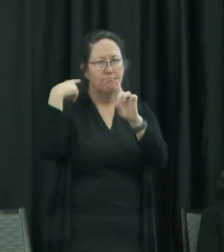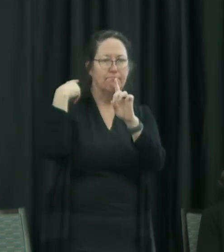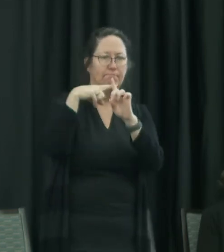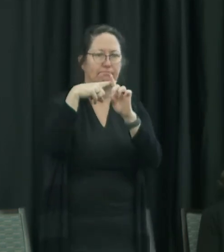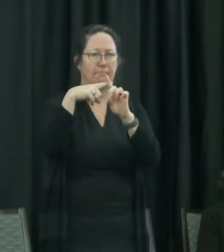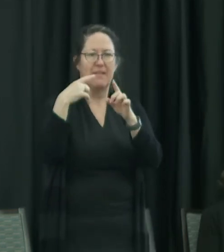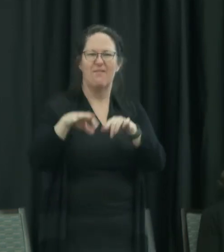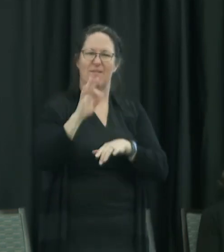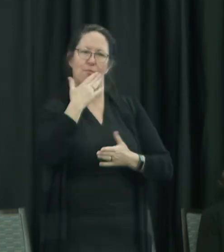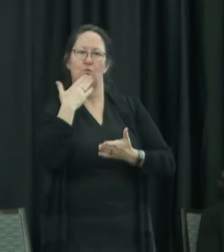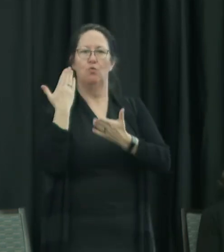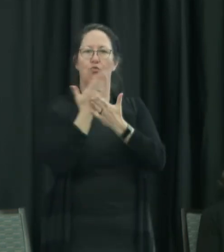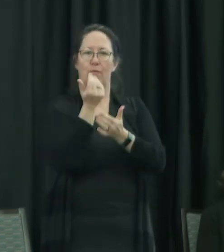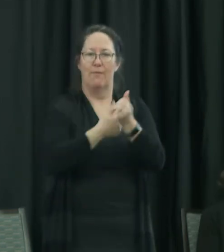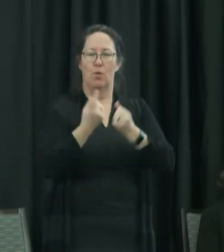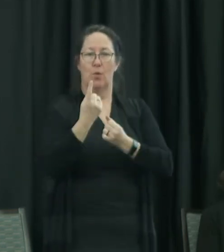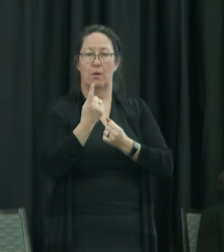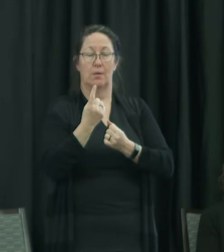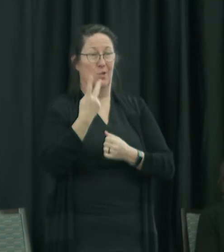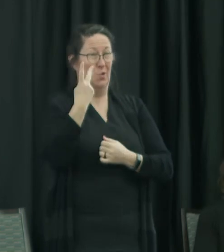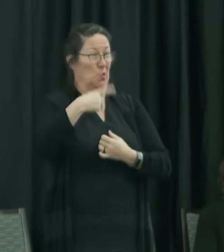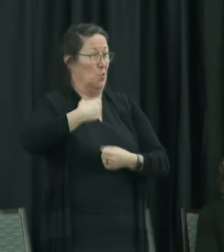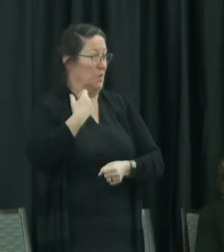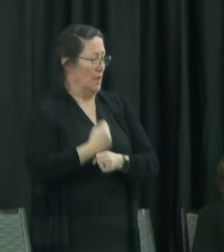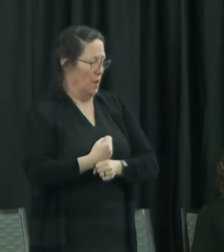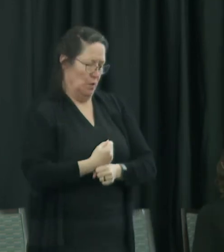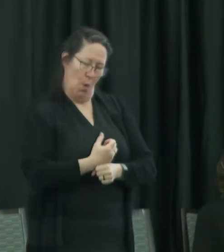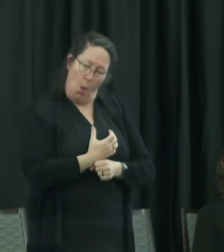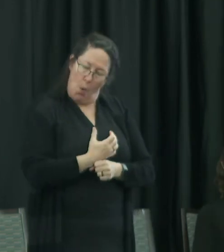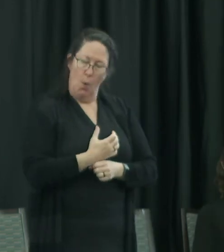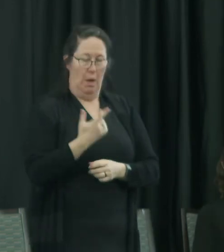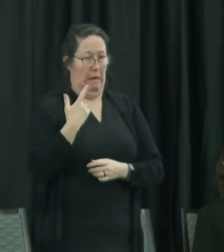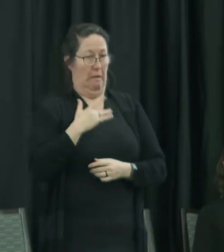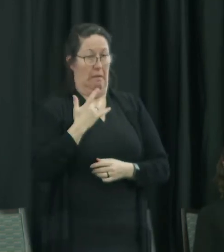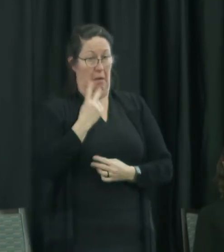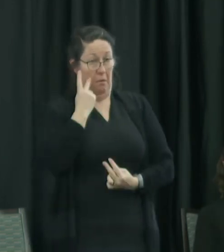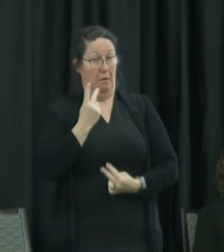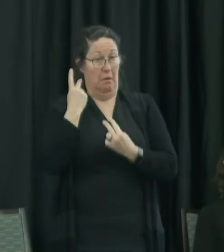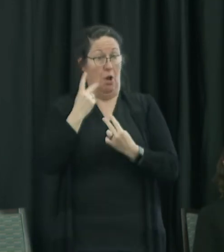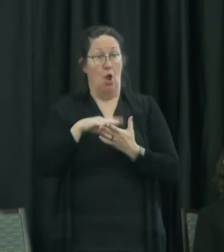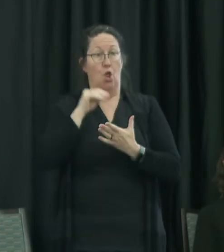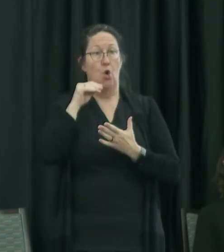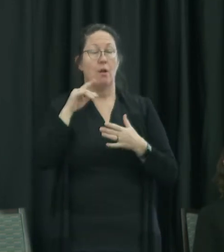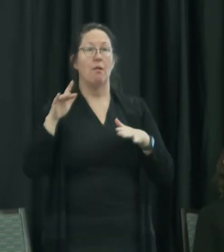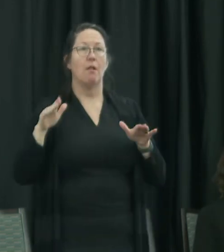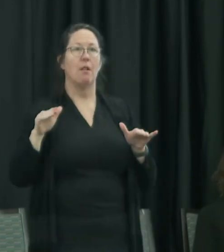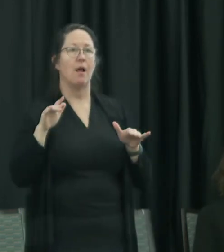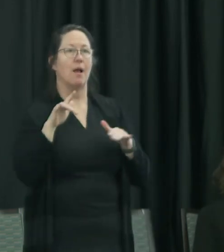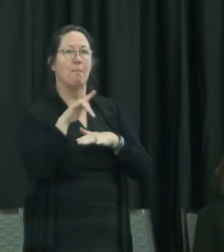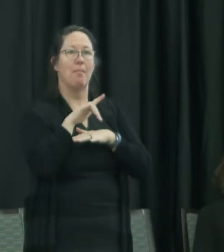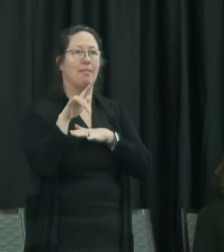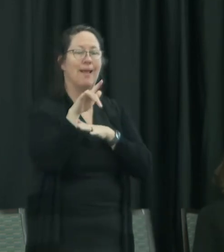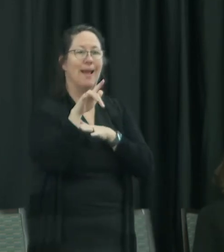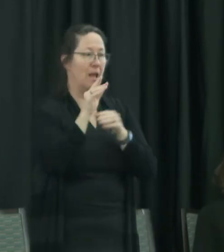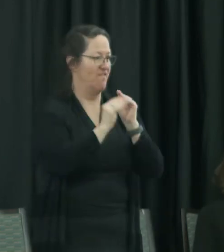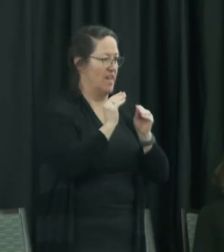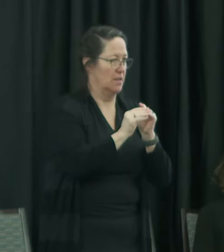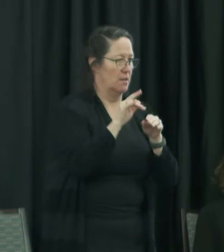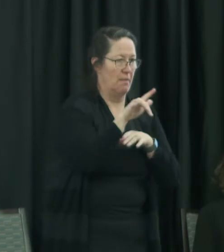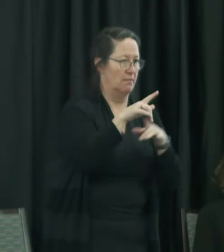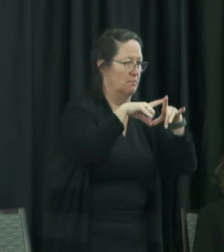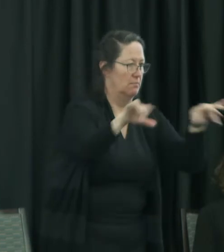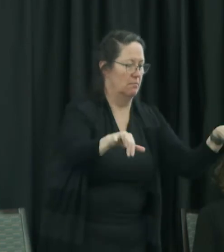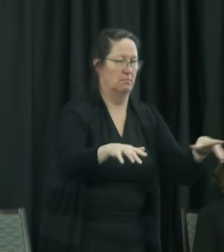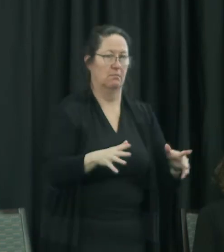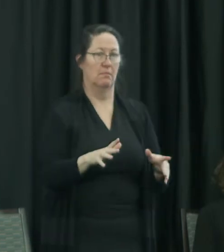us. For the past 2 years, it has felt like we've been learning how to fly a plane and repairing it at the same